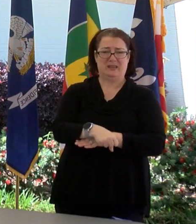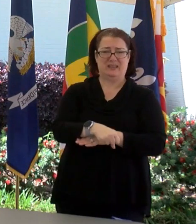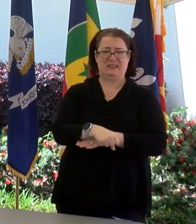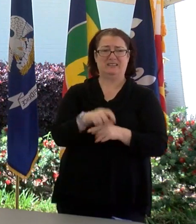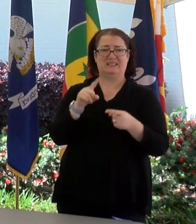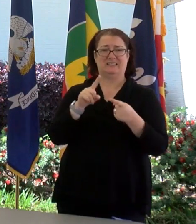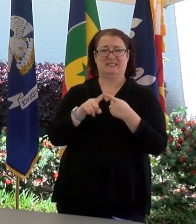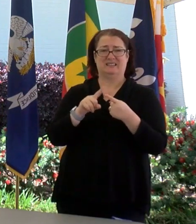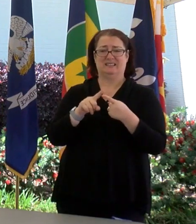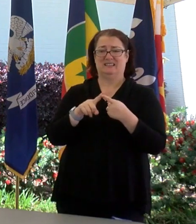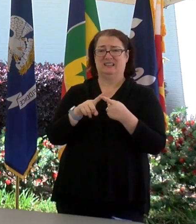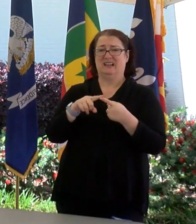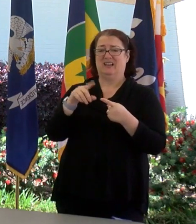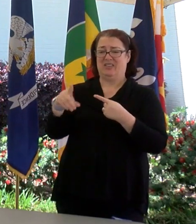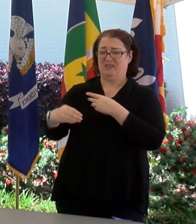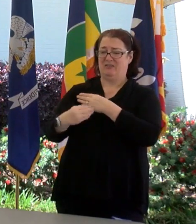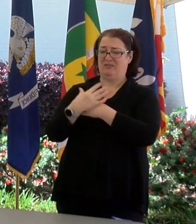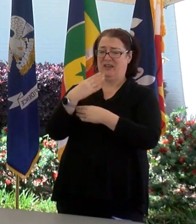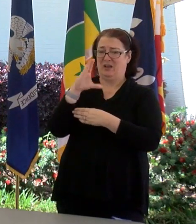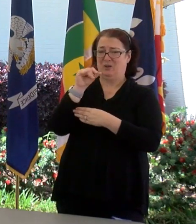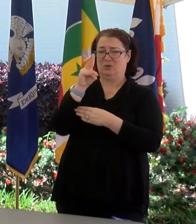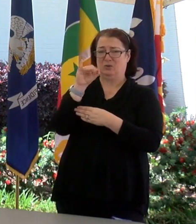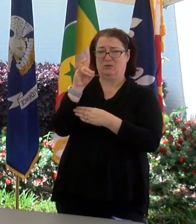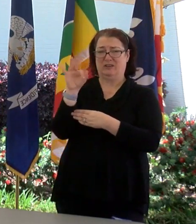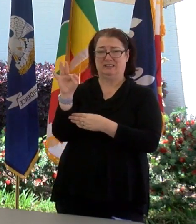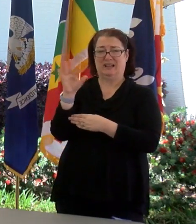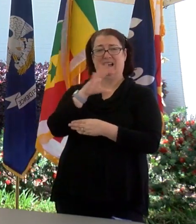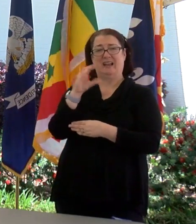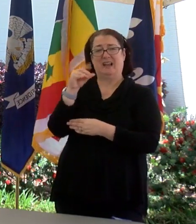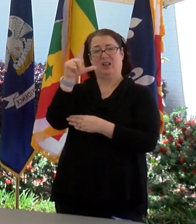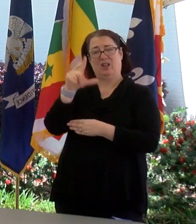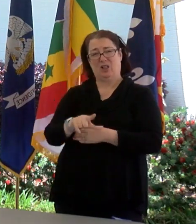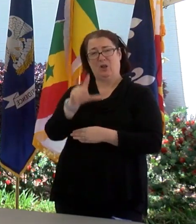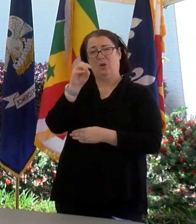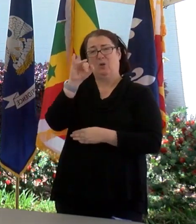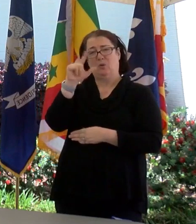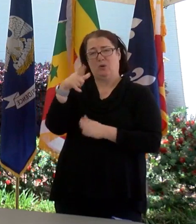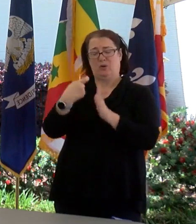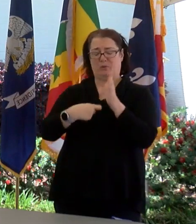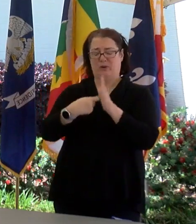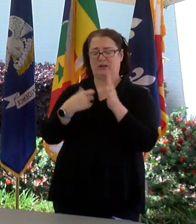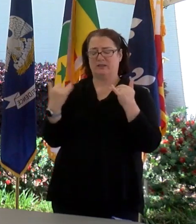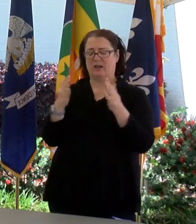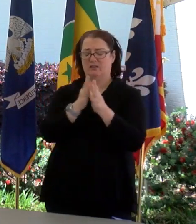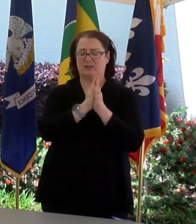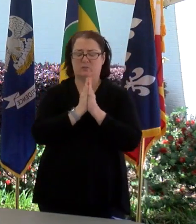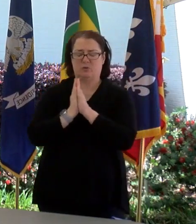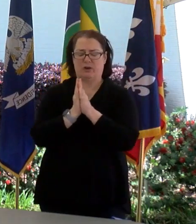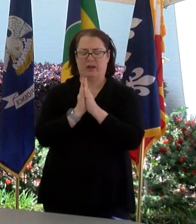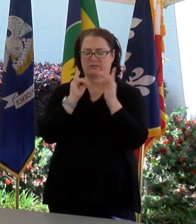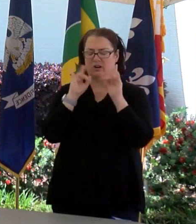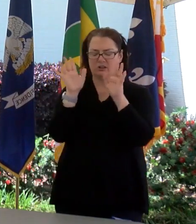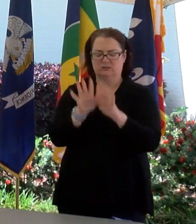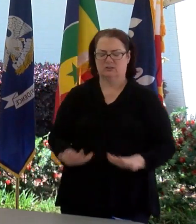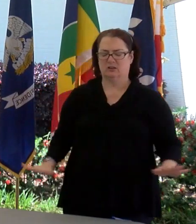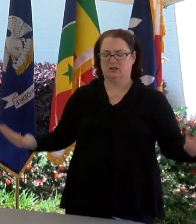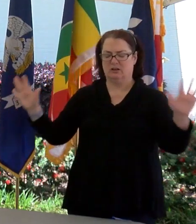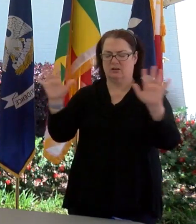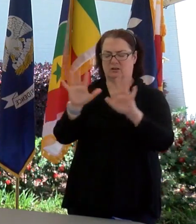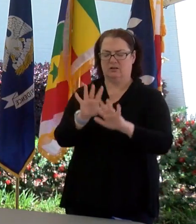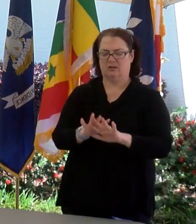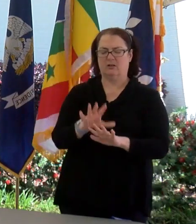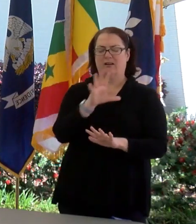very low oil prices. At this time, let's take a moment to pray for our parish, our state, and our nation, and all of those who have lost their lives